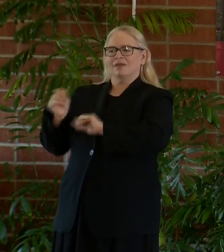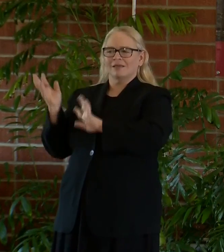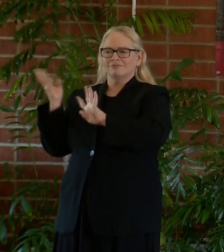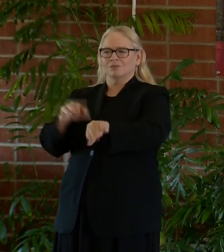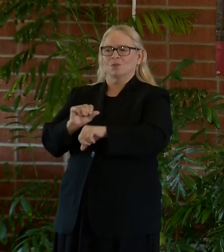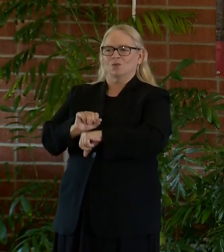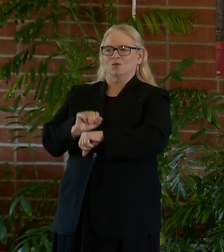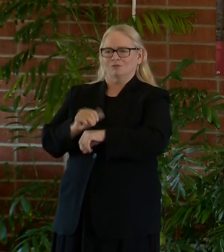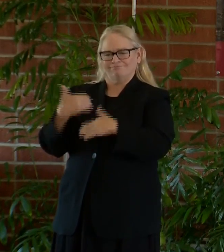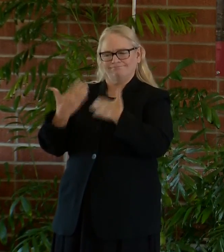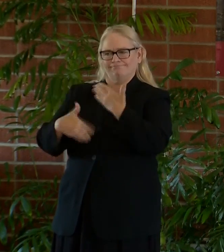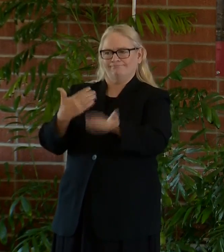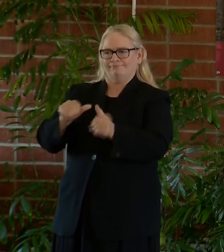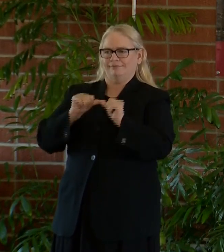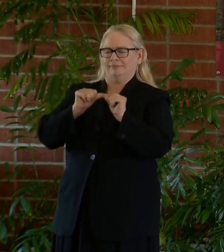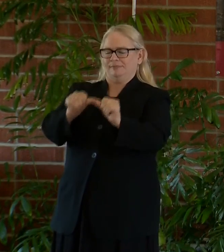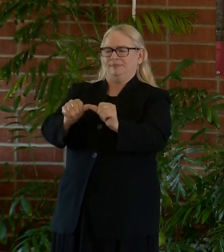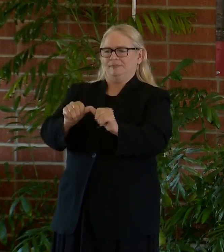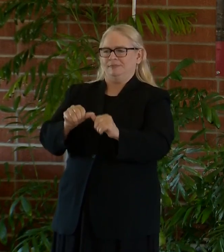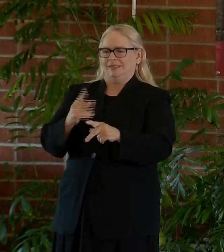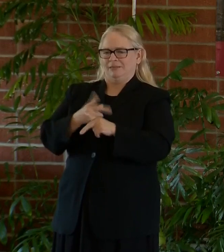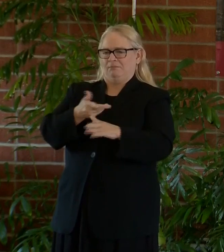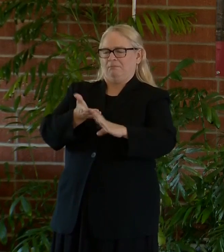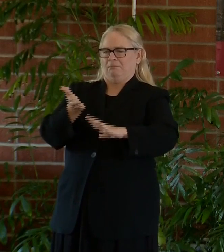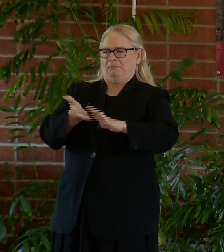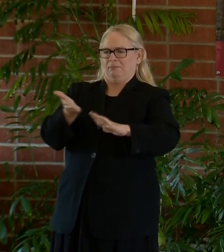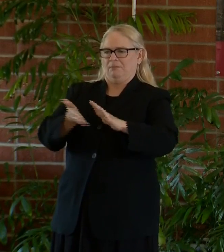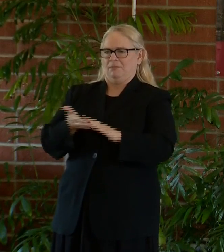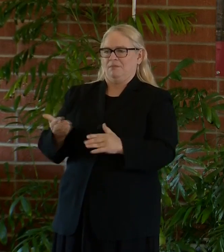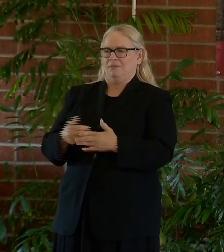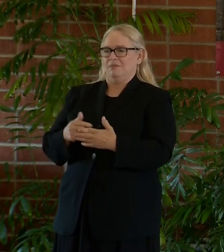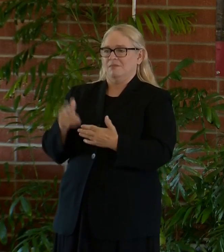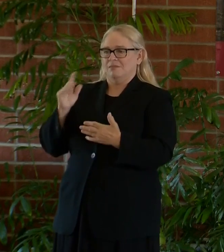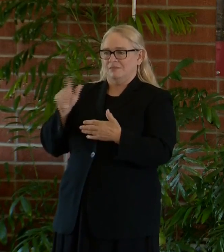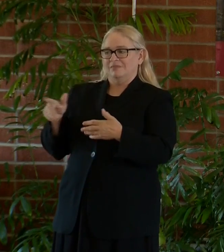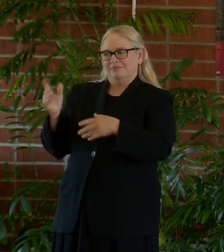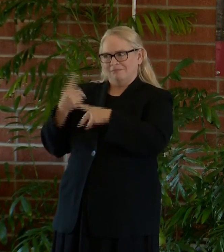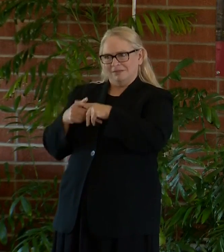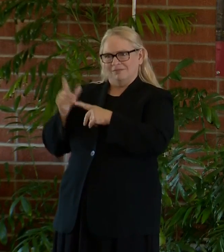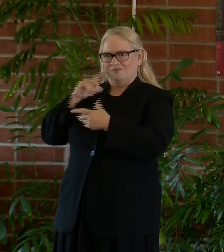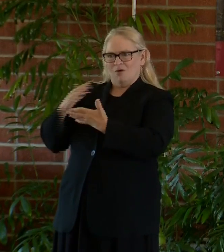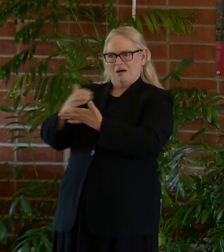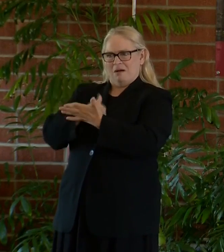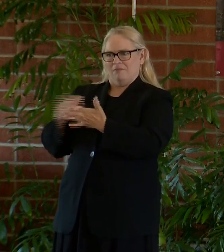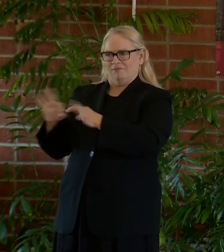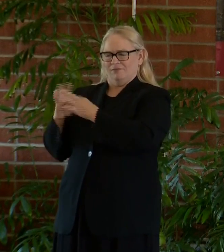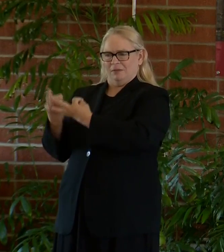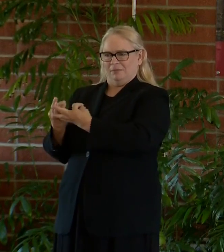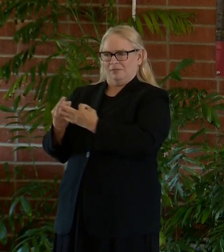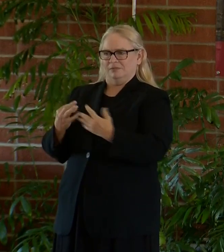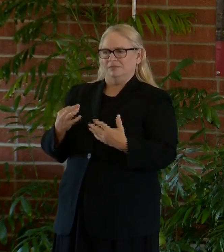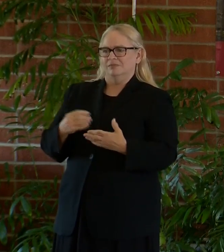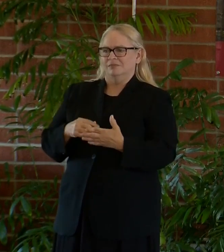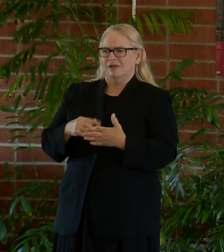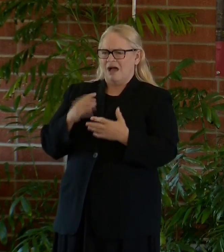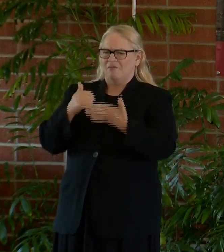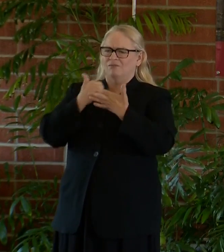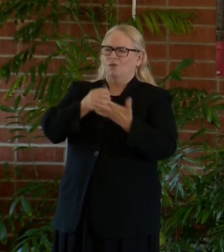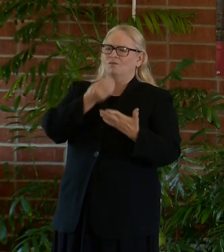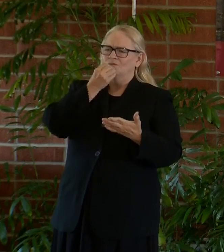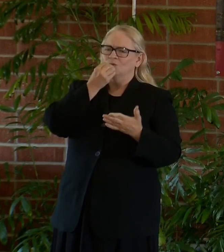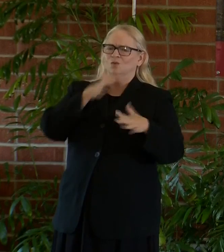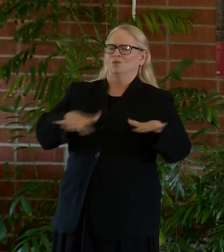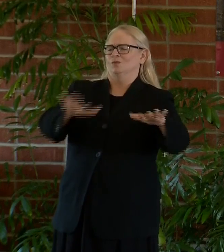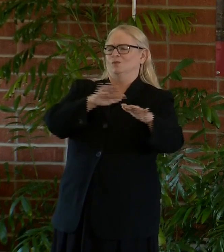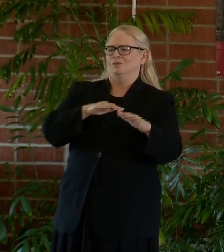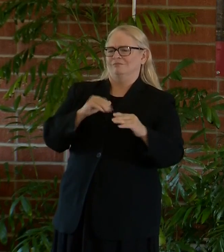opportunities not only for family members and those that are supporting their families, workers here, but as an economic engine again